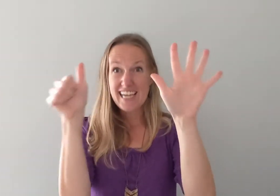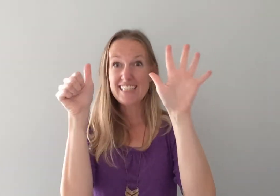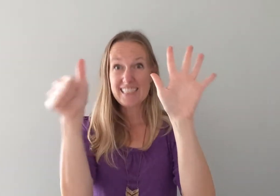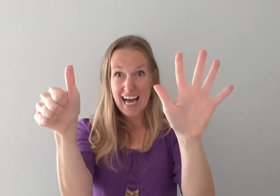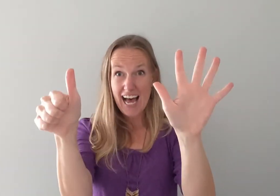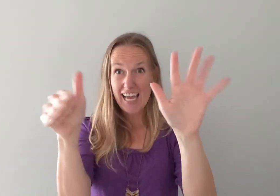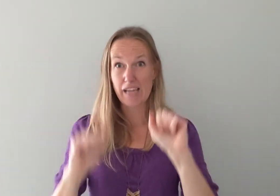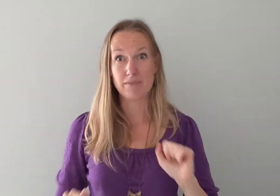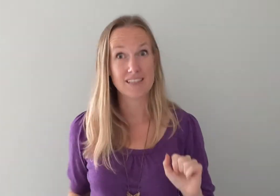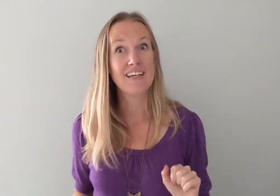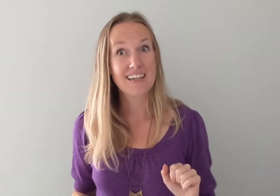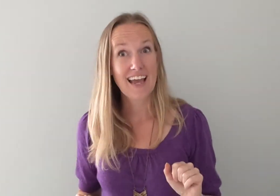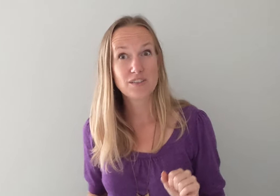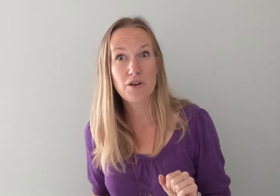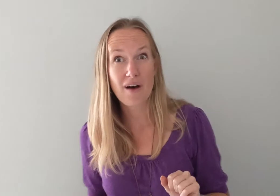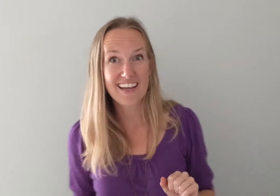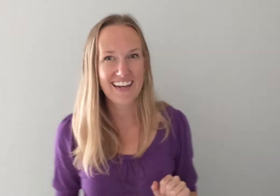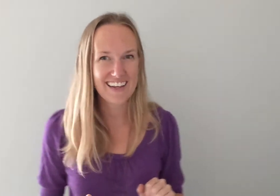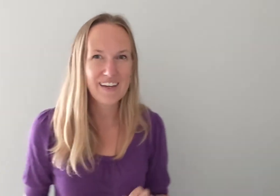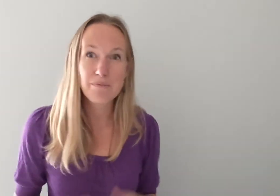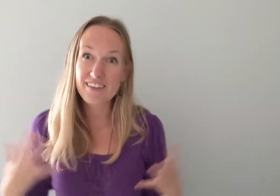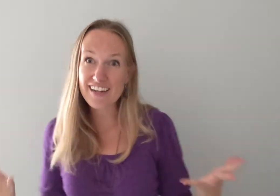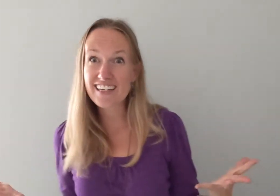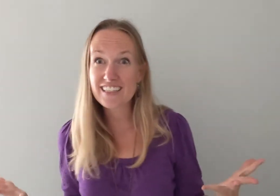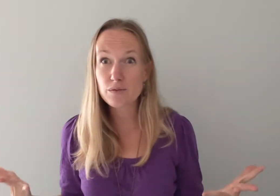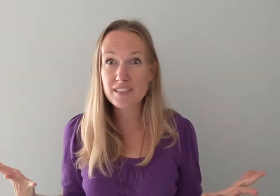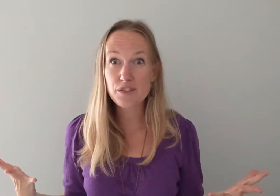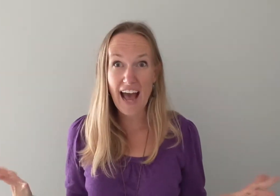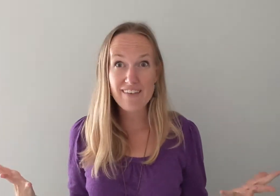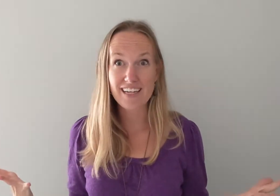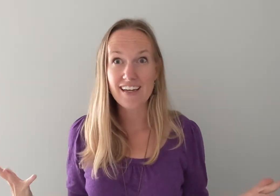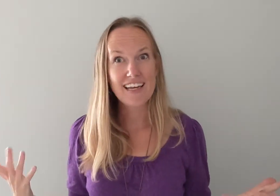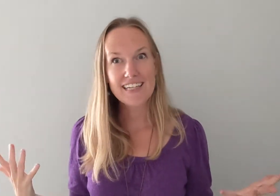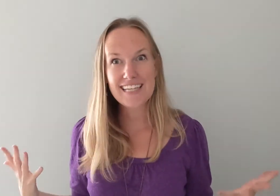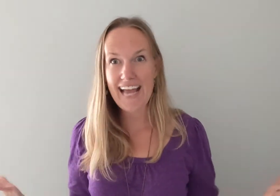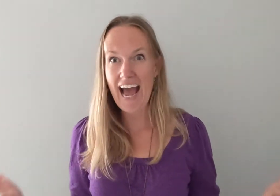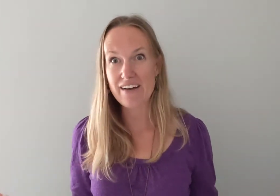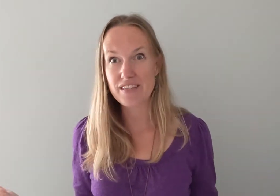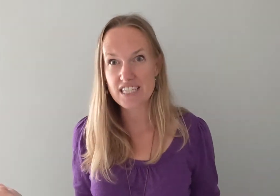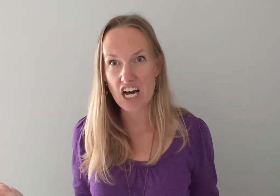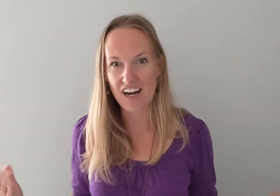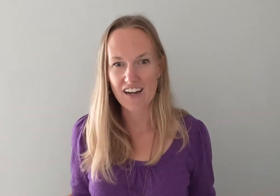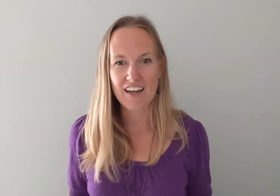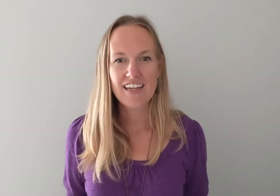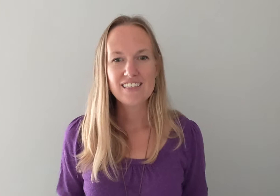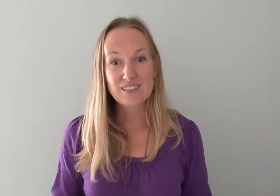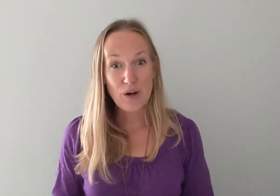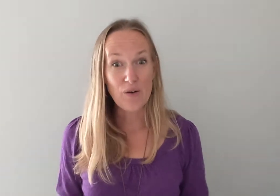6 times. Okay, so you want to get it good, but the great thing is once you have it, it's like half the song. So,